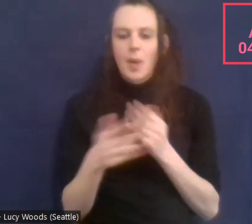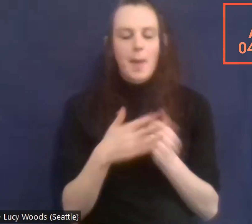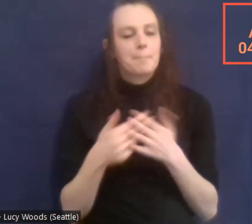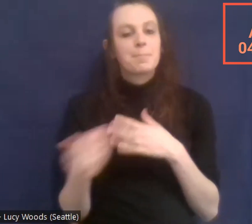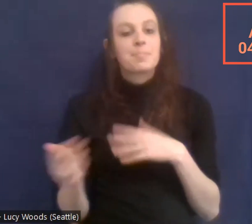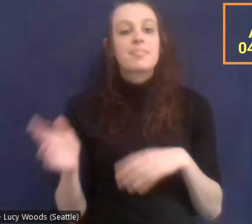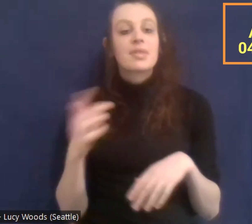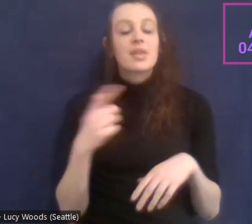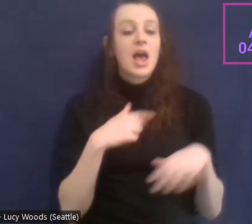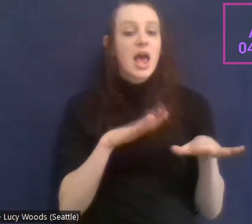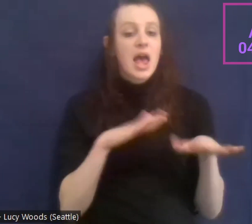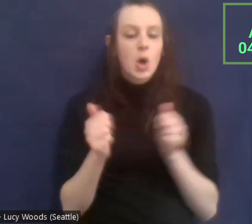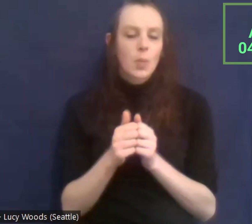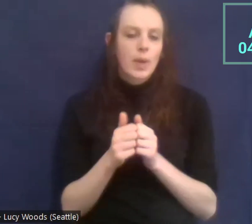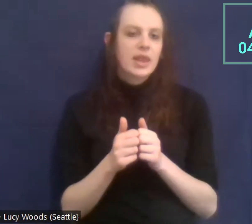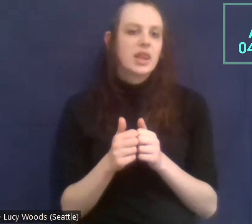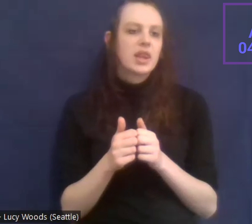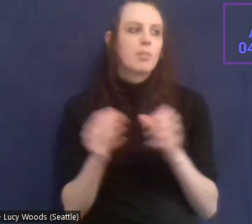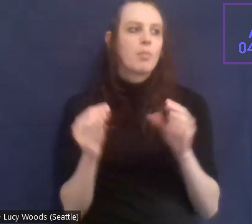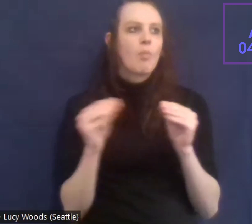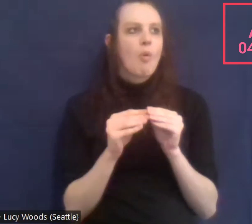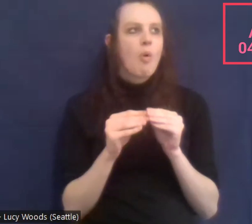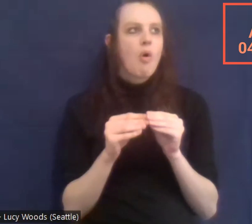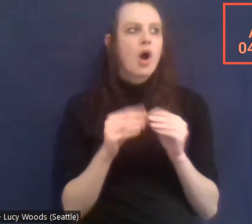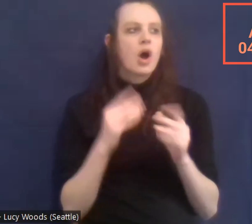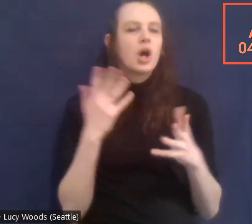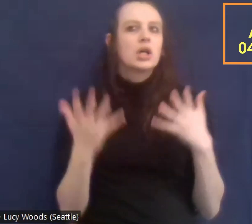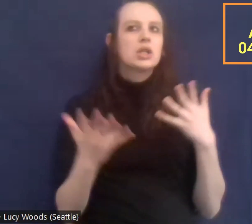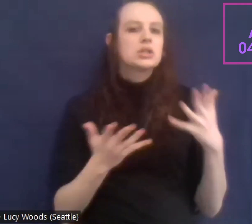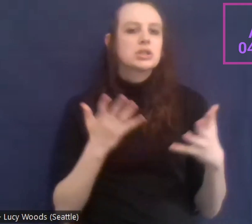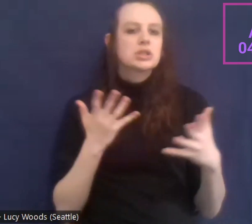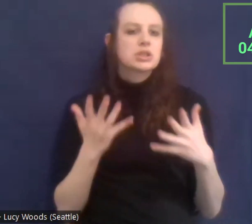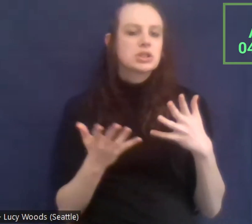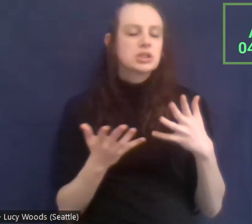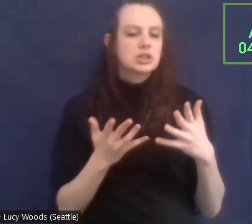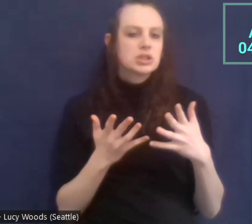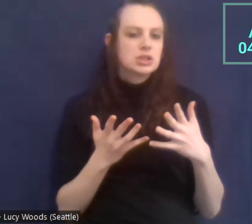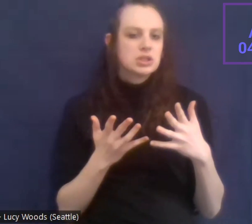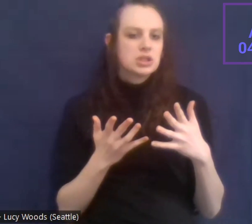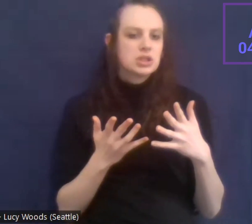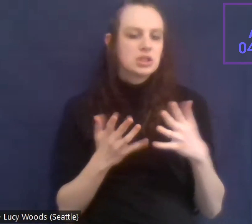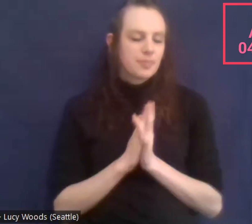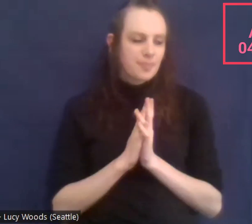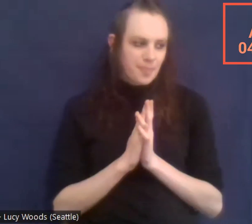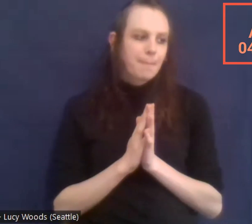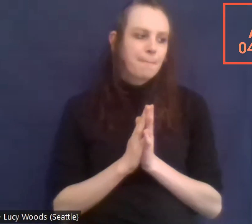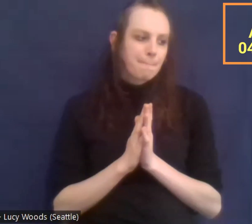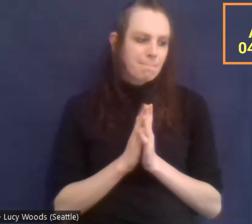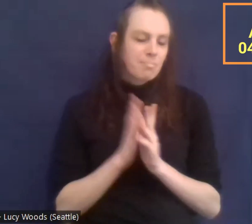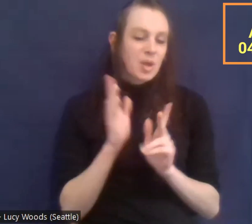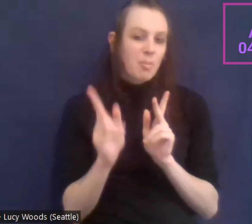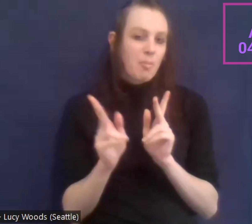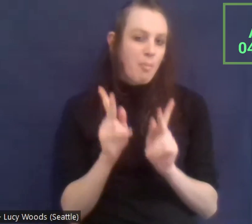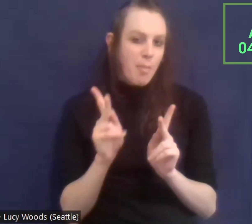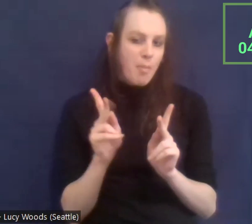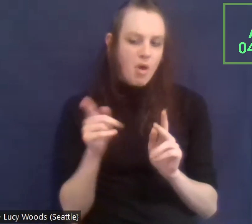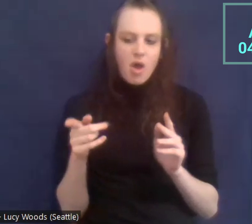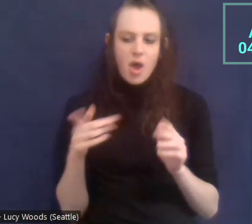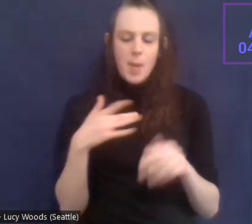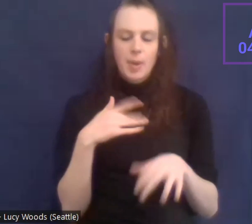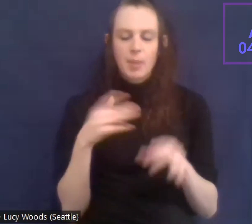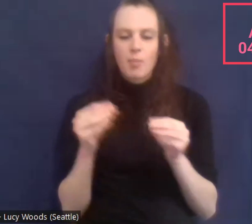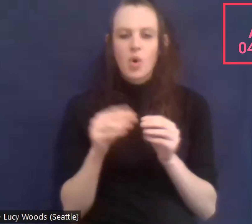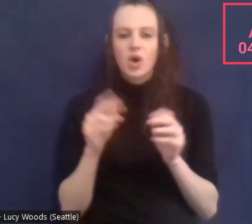out with progressively like more and more difficult people,